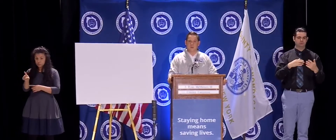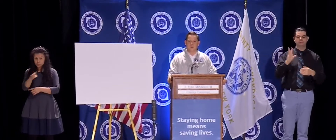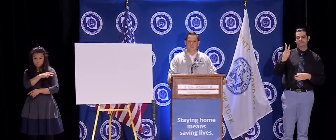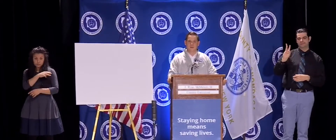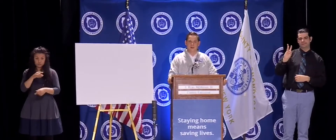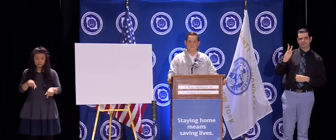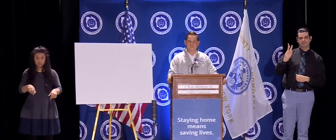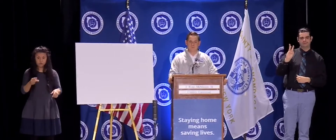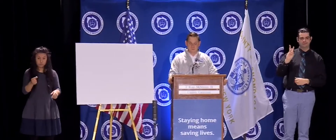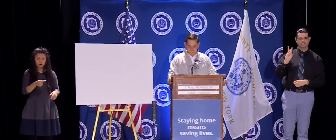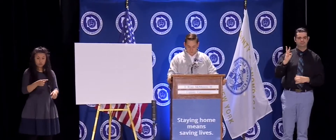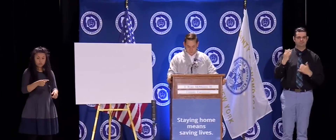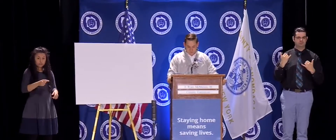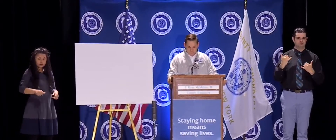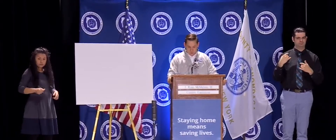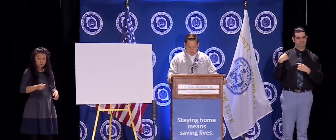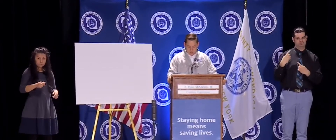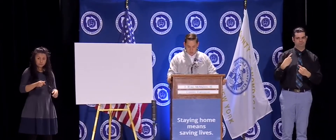yesterday that aren't with us today.